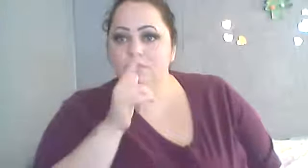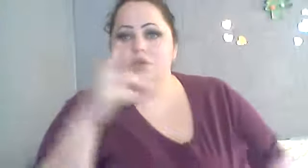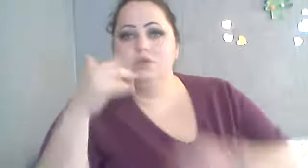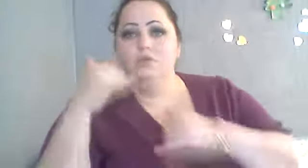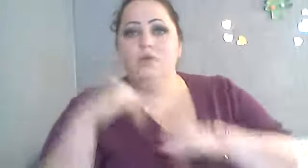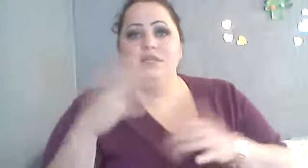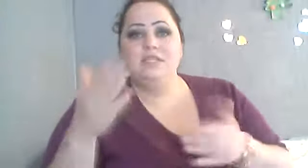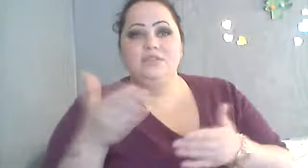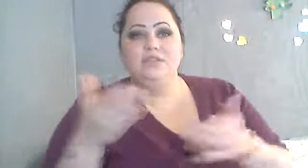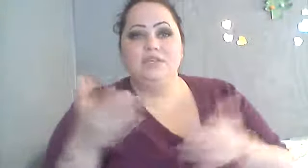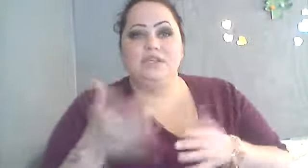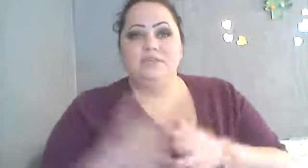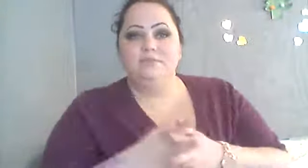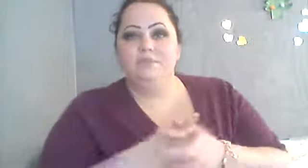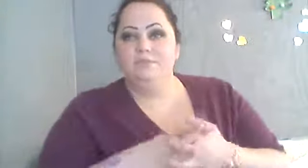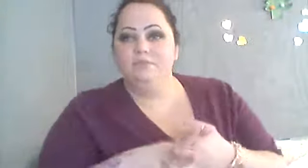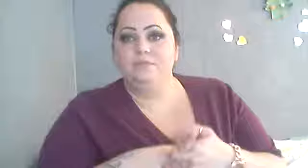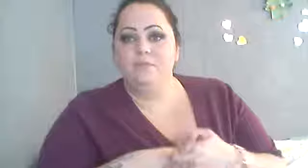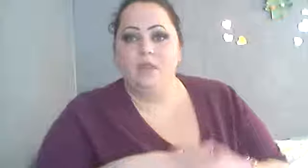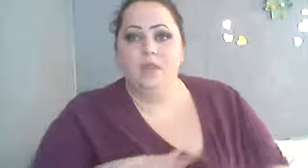So who all is still here?